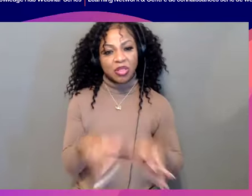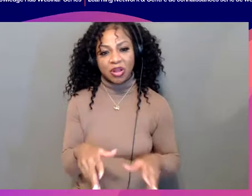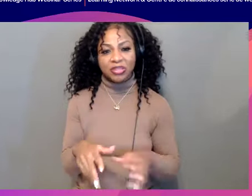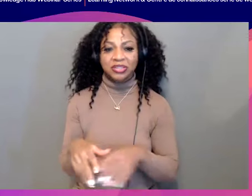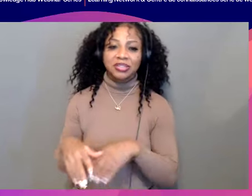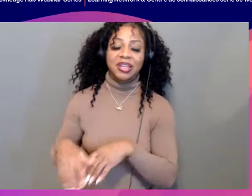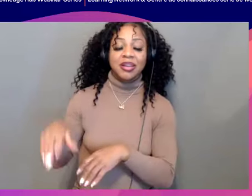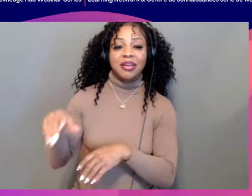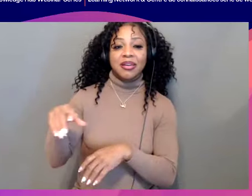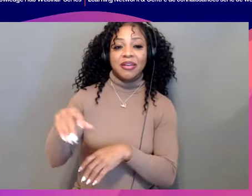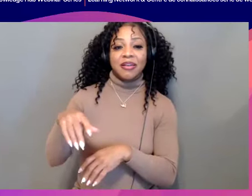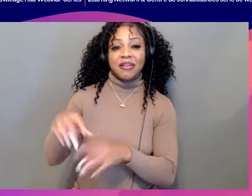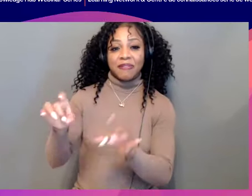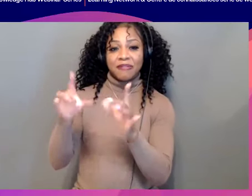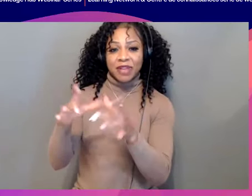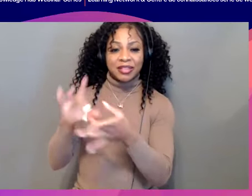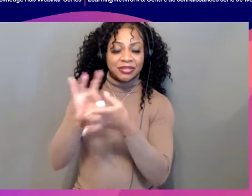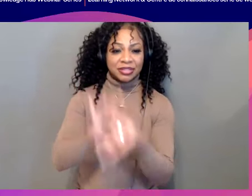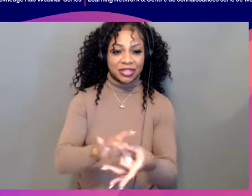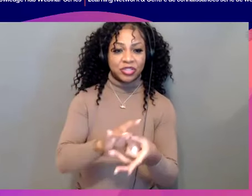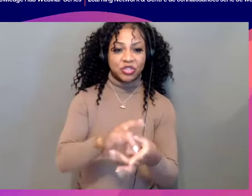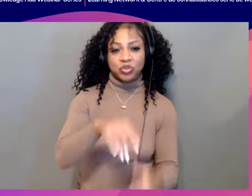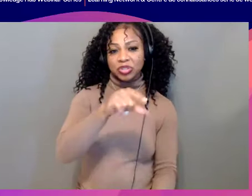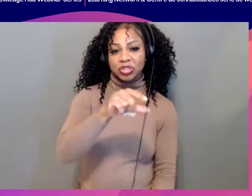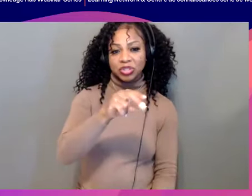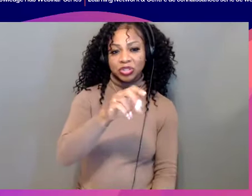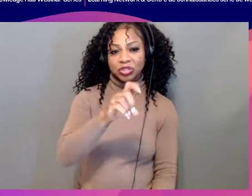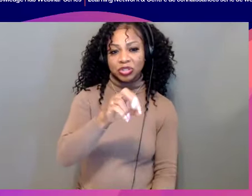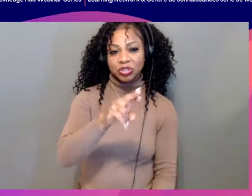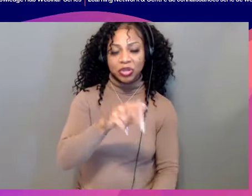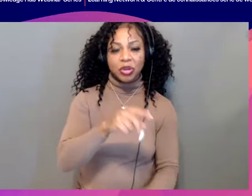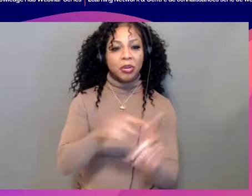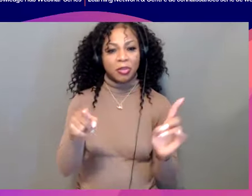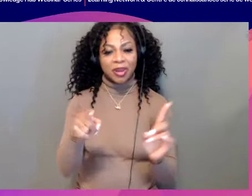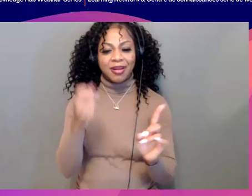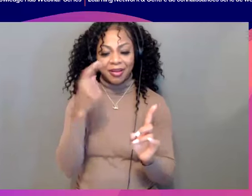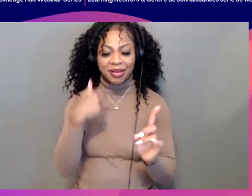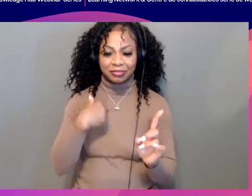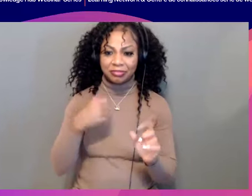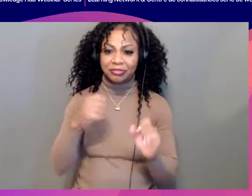as I noted earlier, we are still able to do that work. It just creates a little bit more of an explanation.